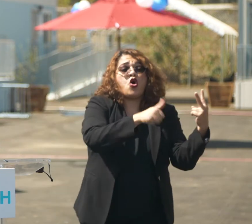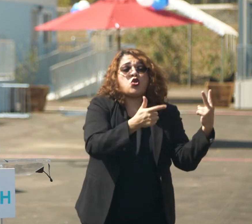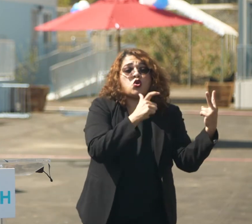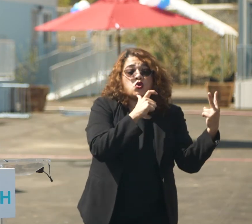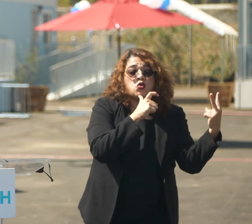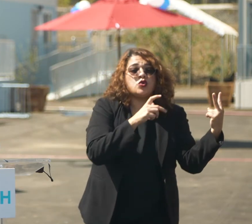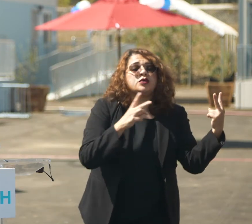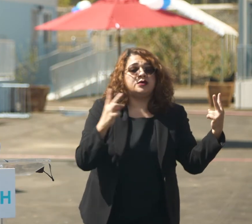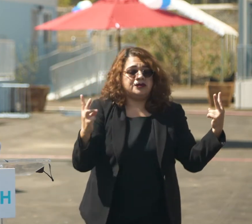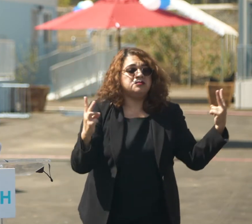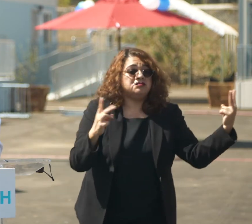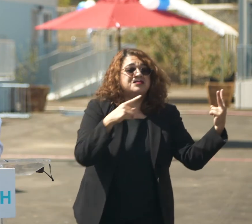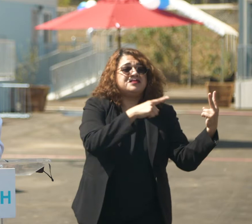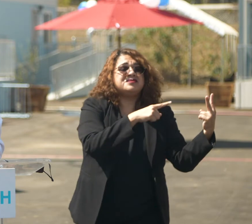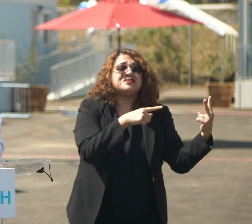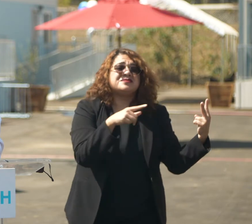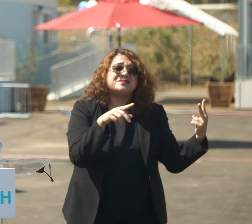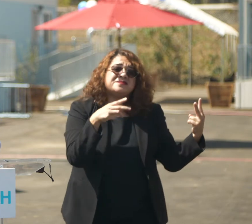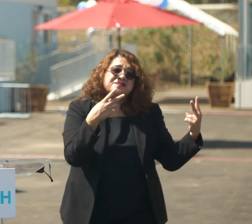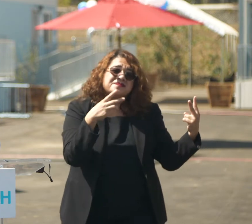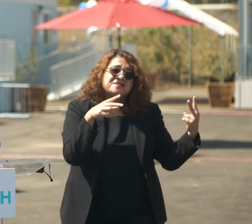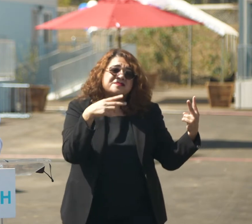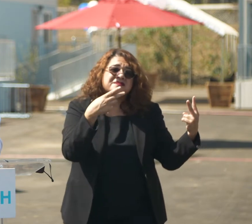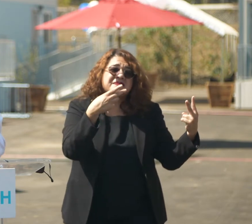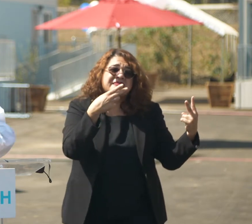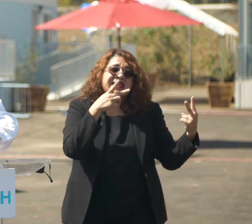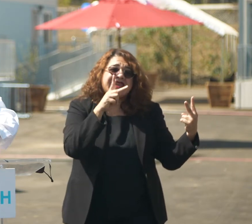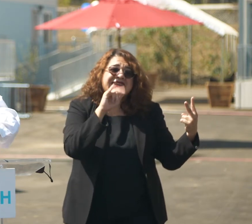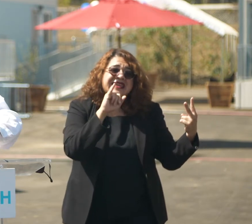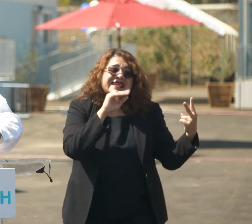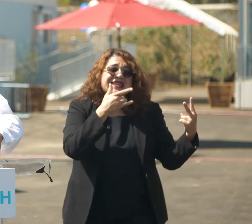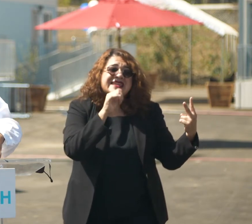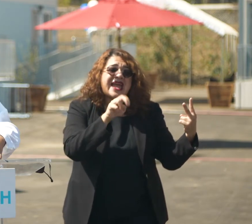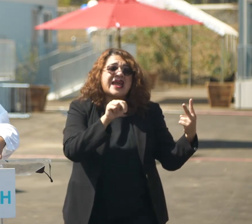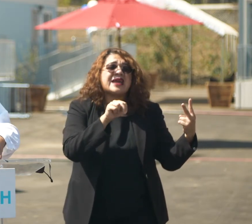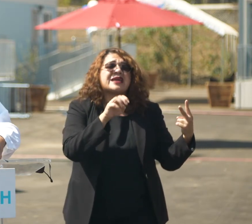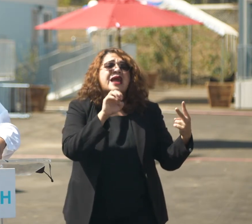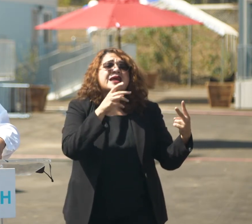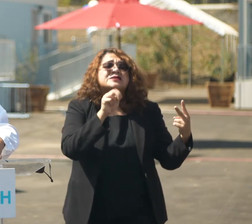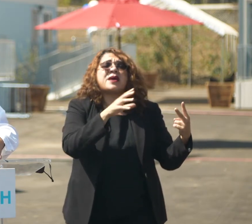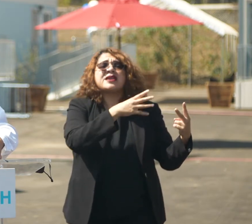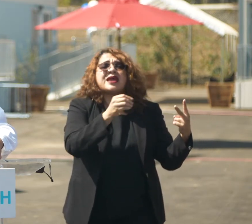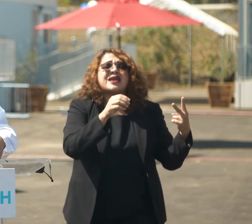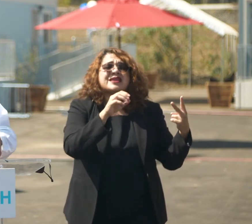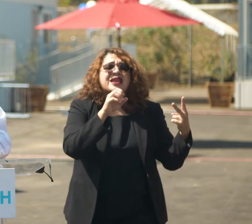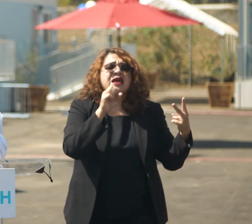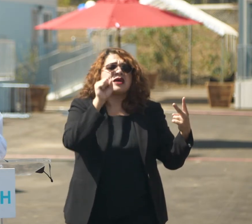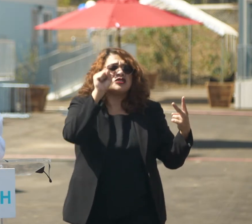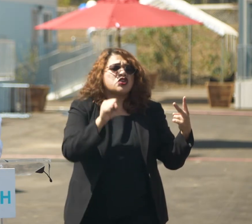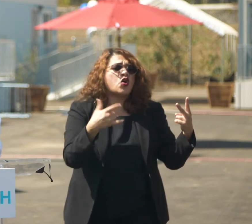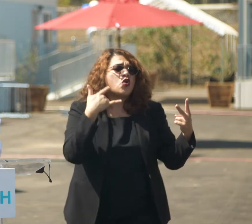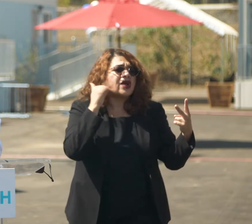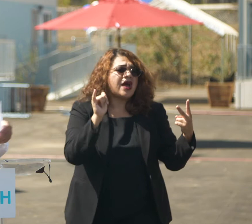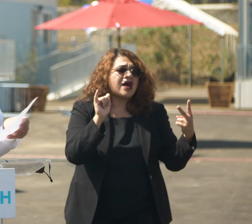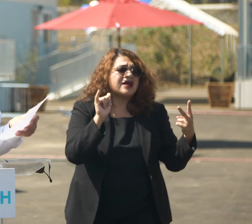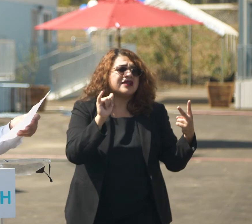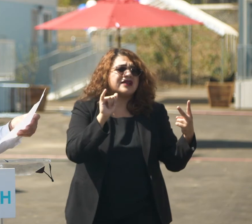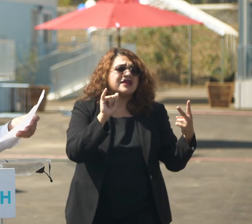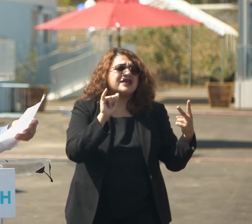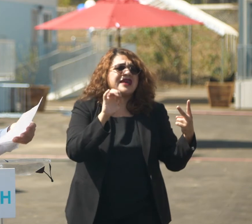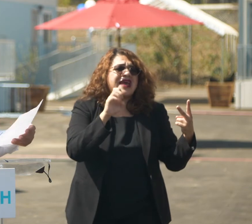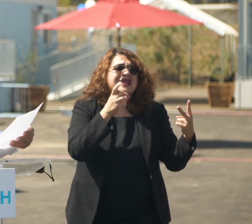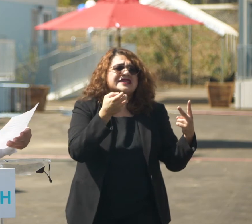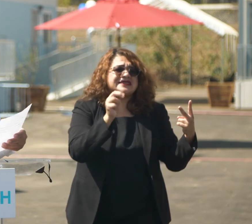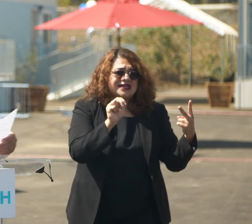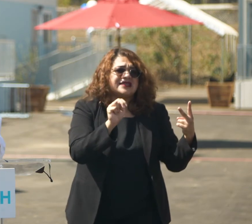that I'd like to personally thank. He Yang from Expon and Adeline Young from Southern California Edison. They went over